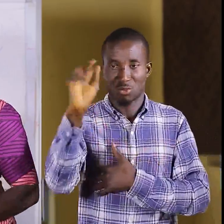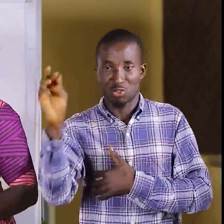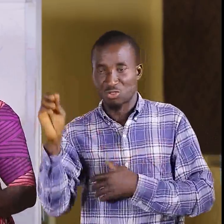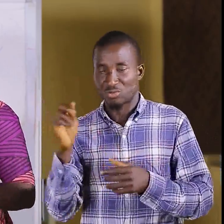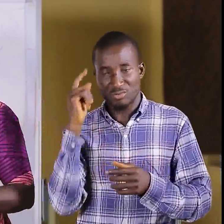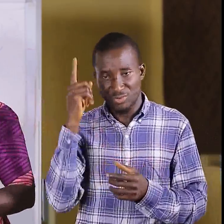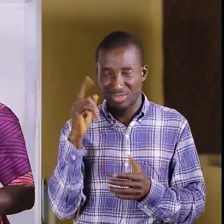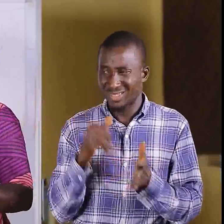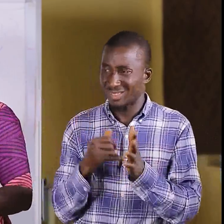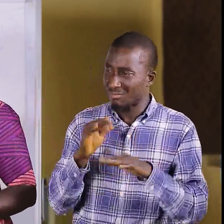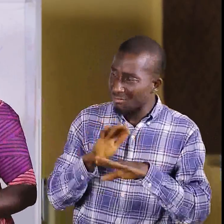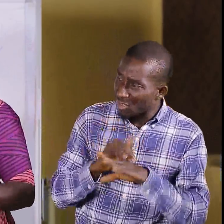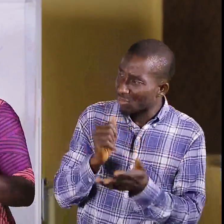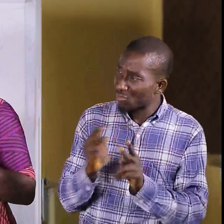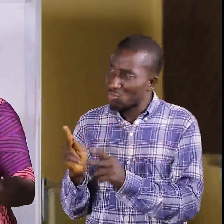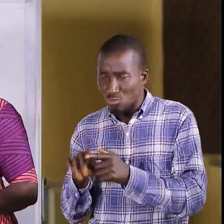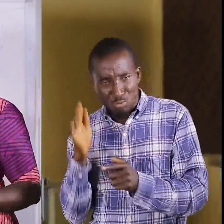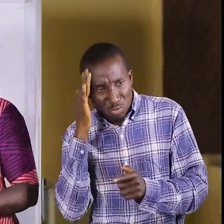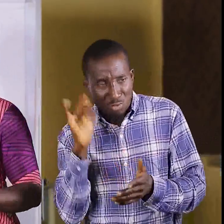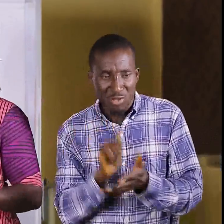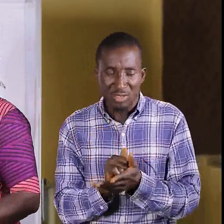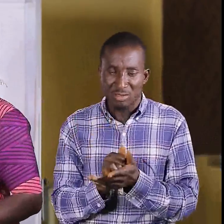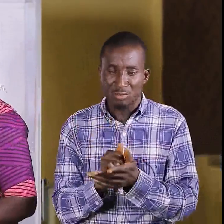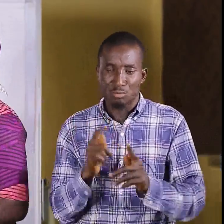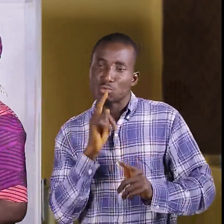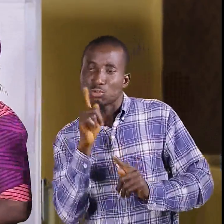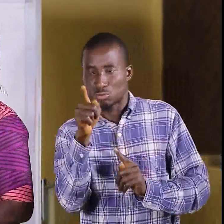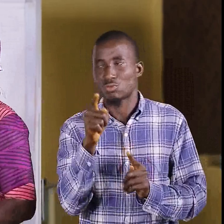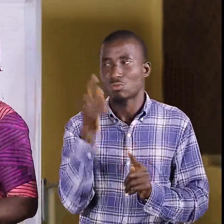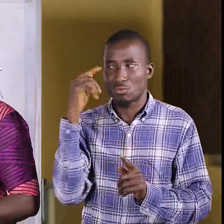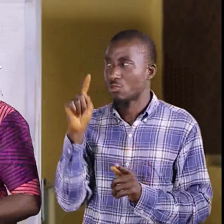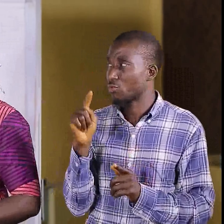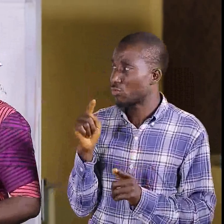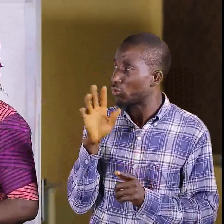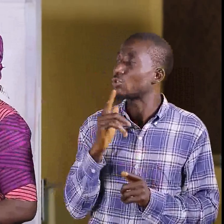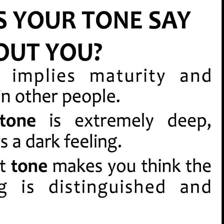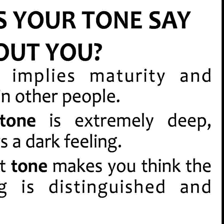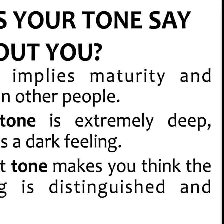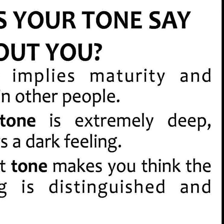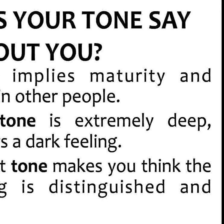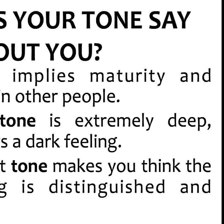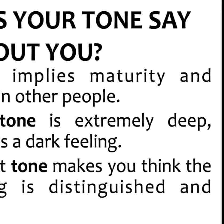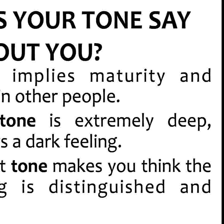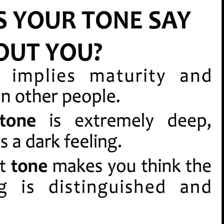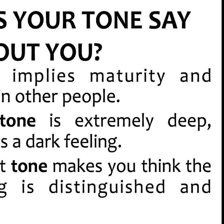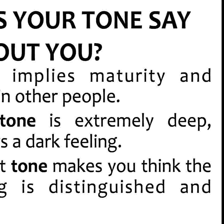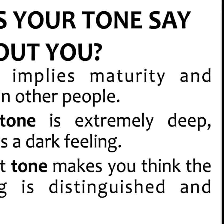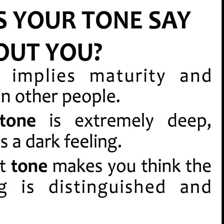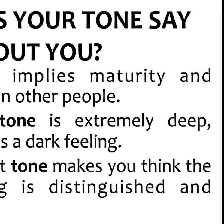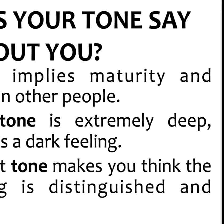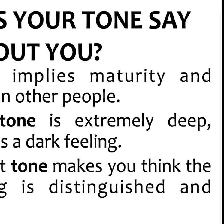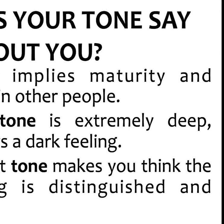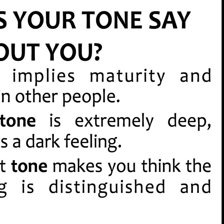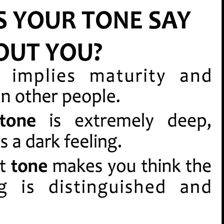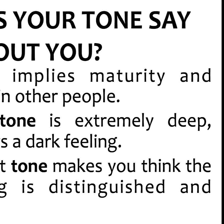deep, it implies you're matured and people will learn to trust you for your tone. If someone's tone is extremely